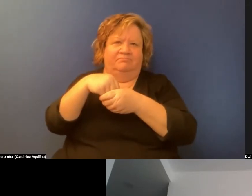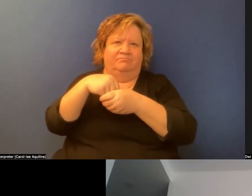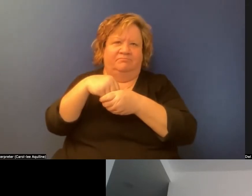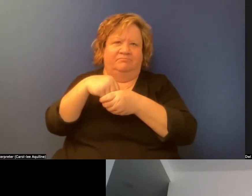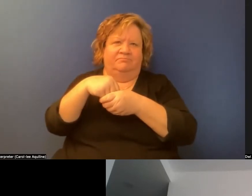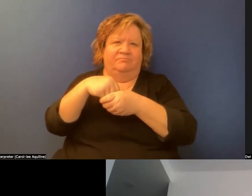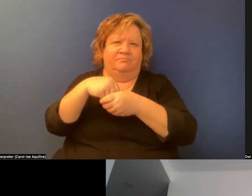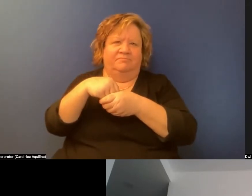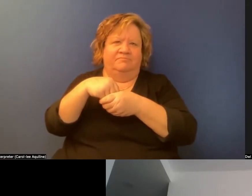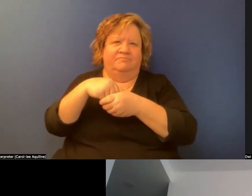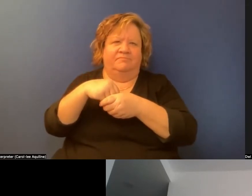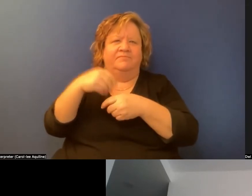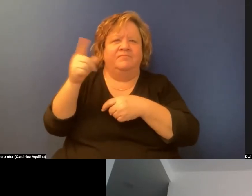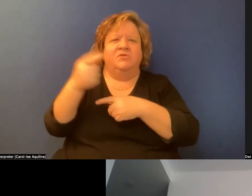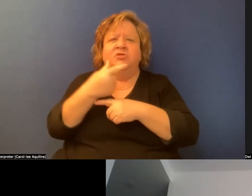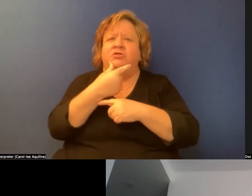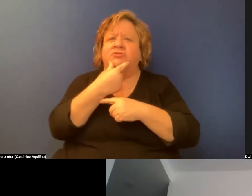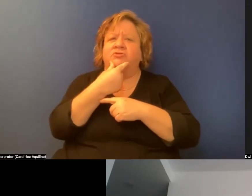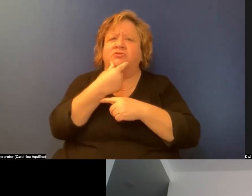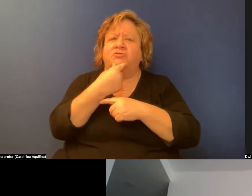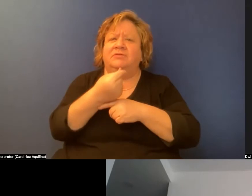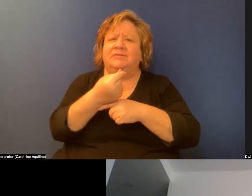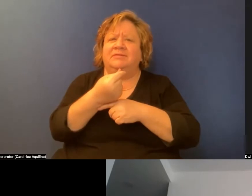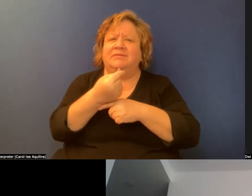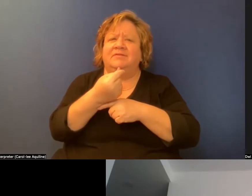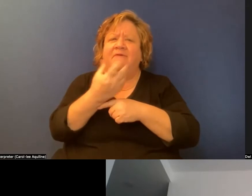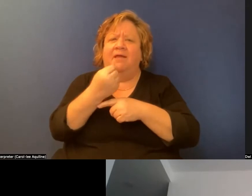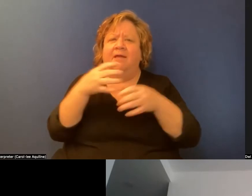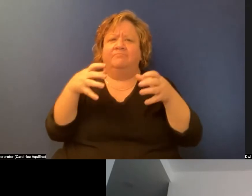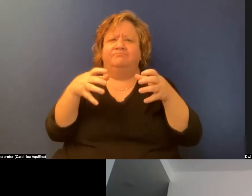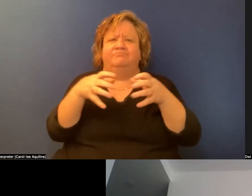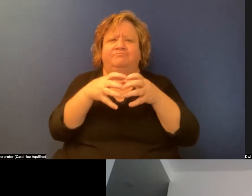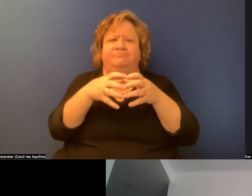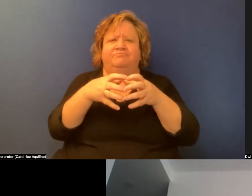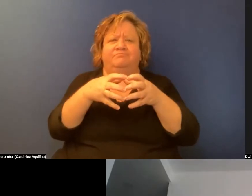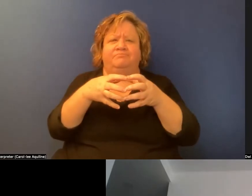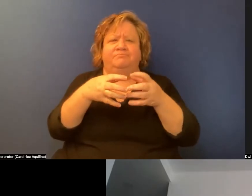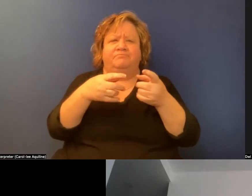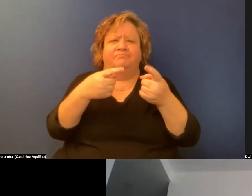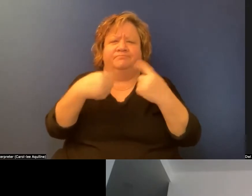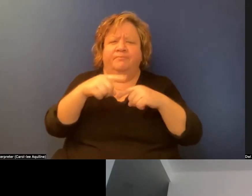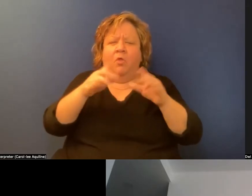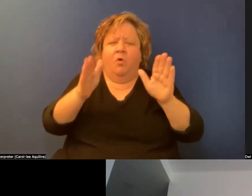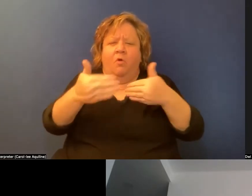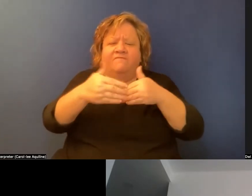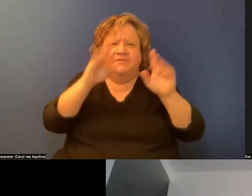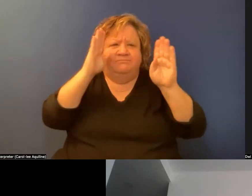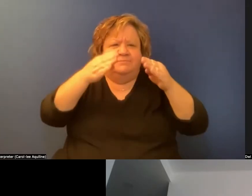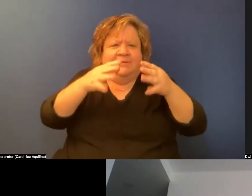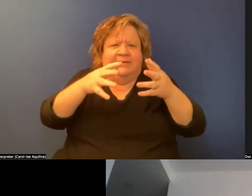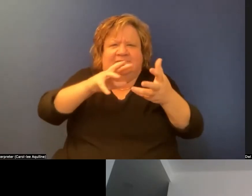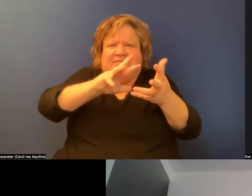Reduction Office. So I think these teams are interlinked, and the head of the World